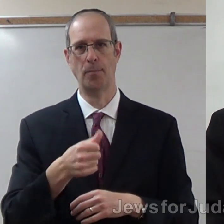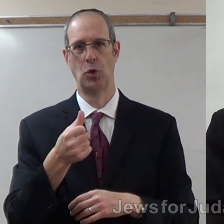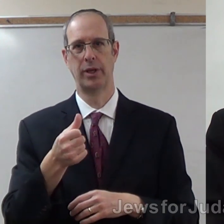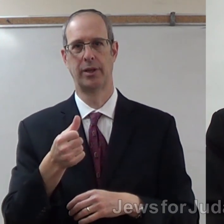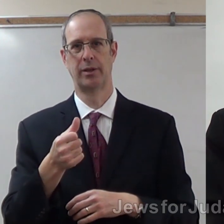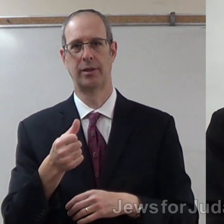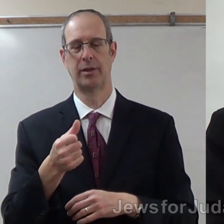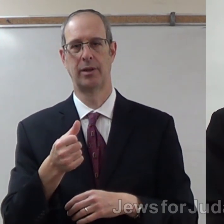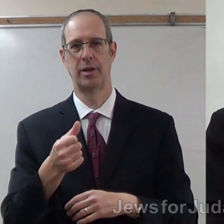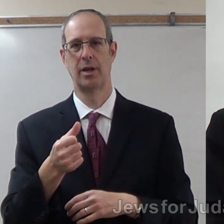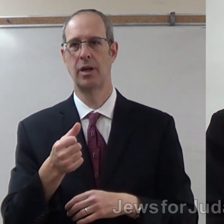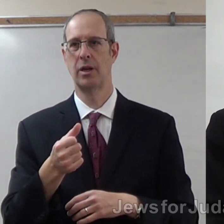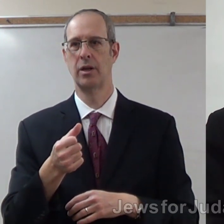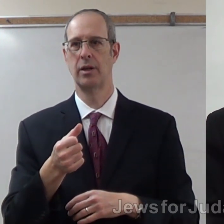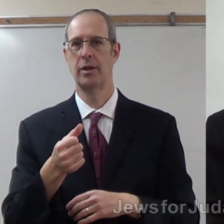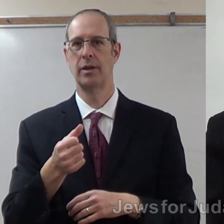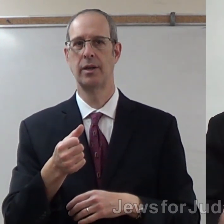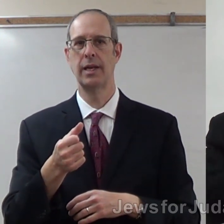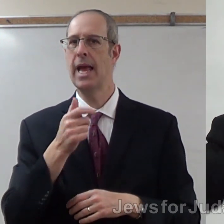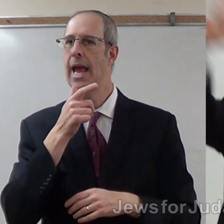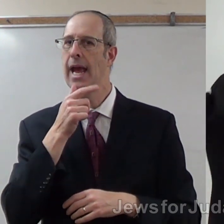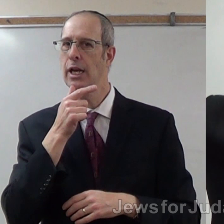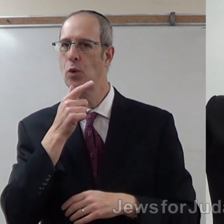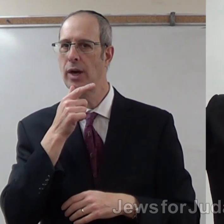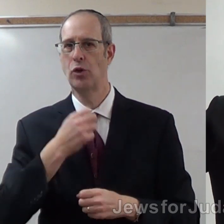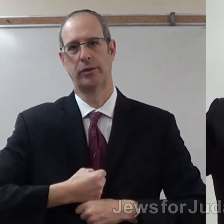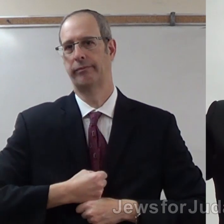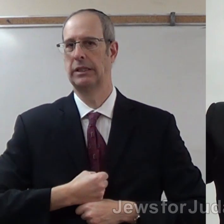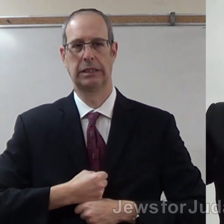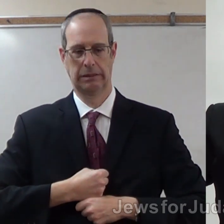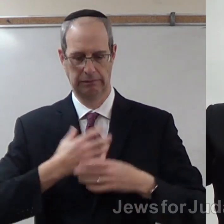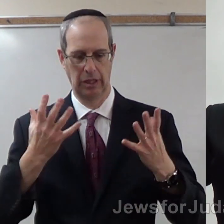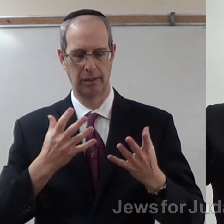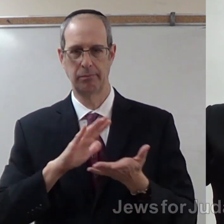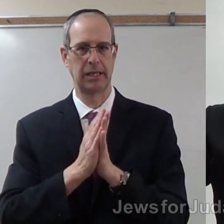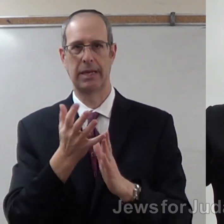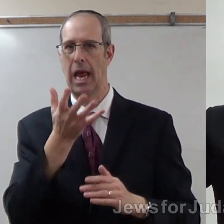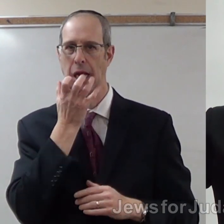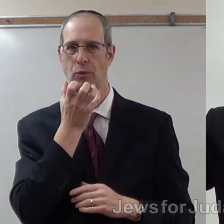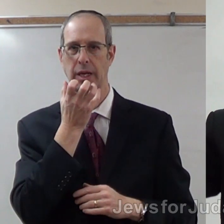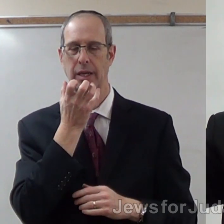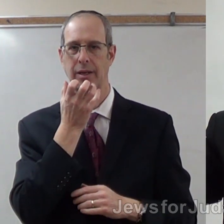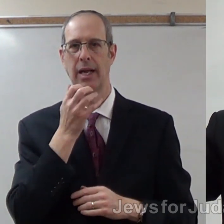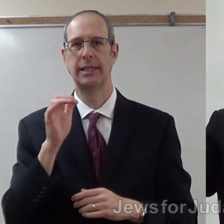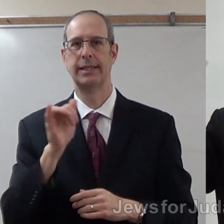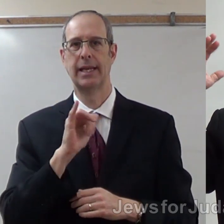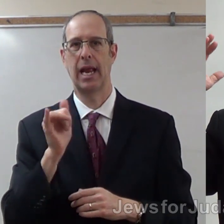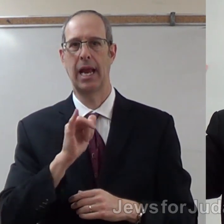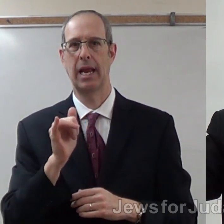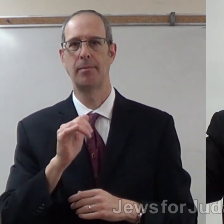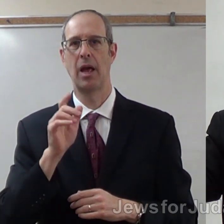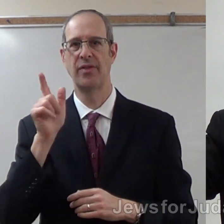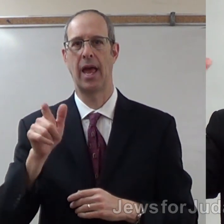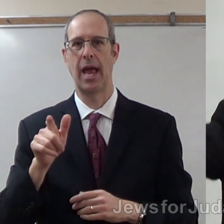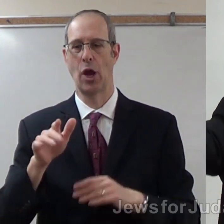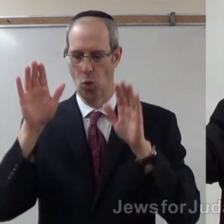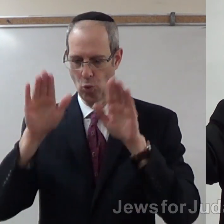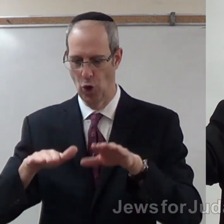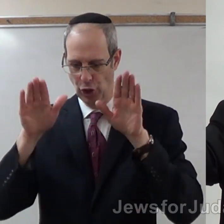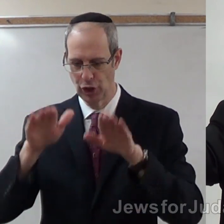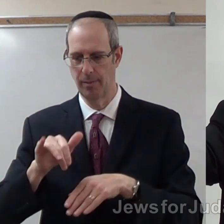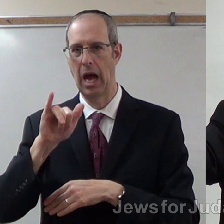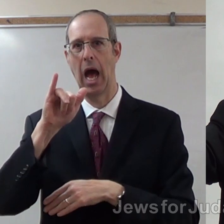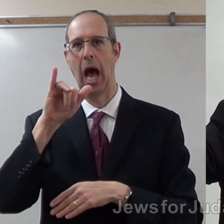that anyone who explodes with anger It's like they worshipped